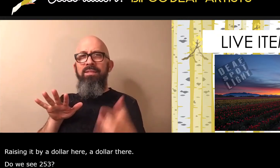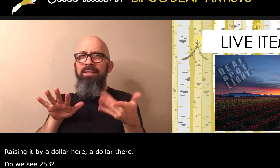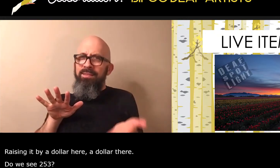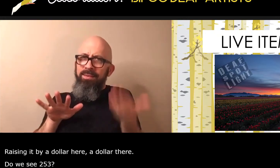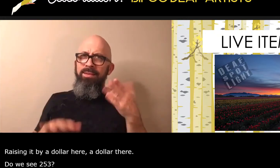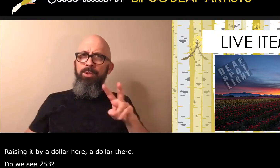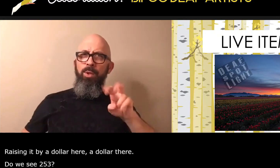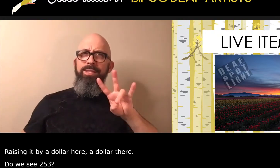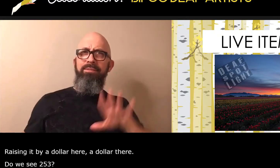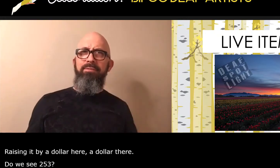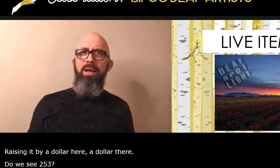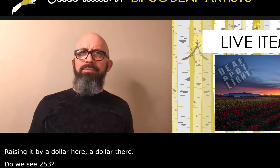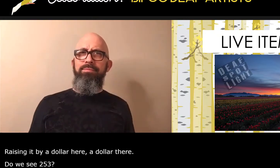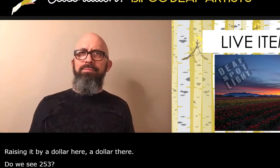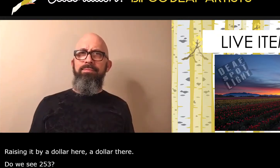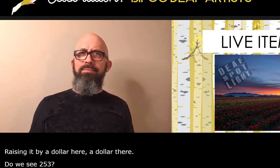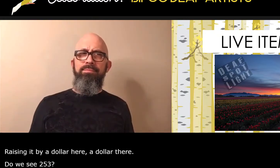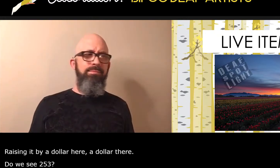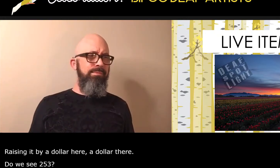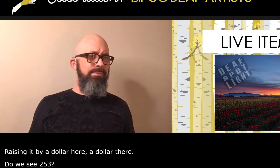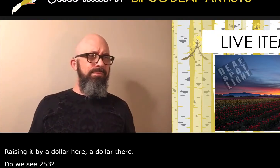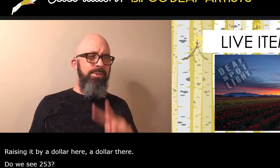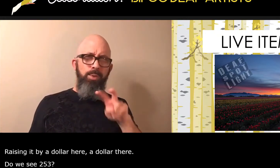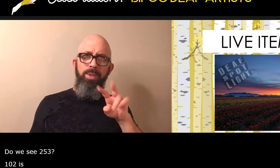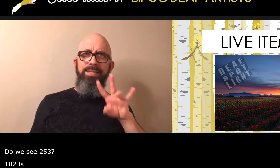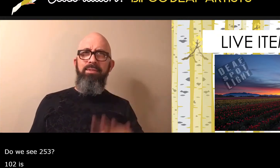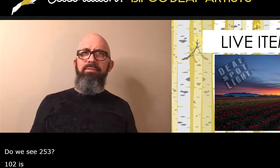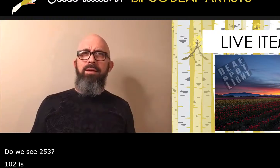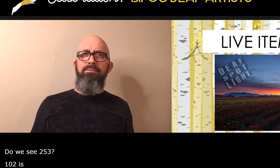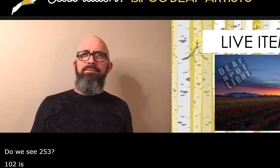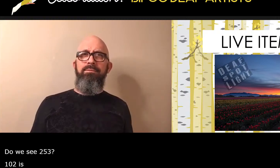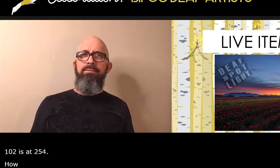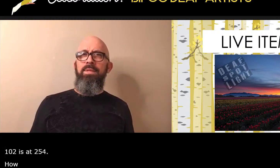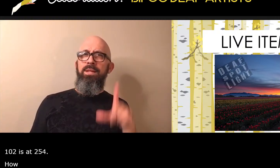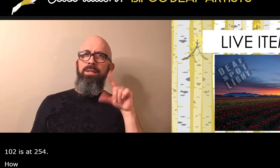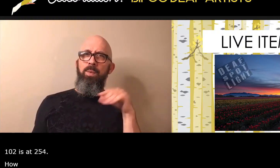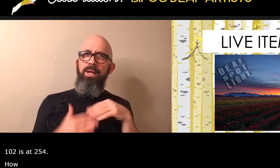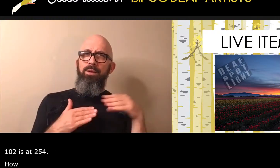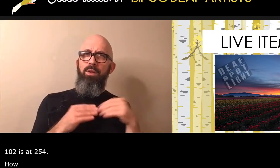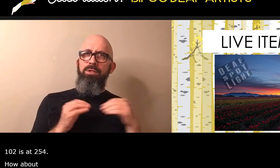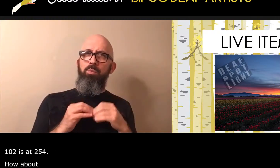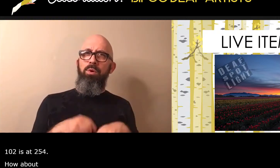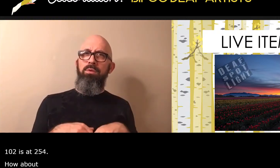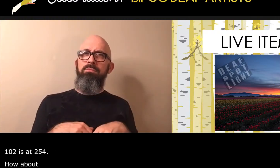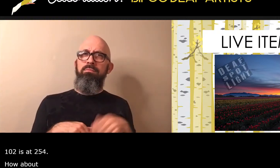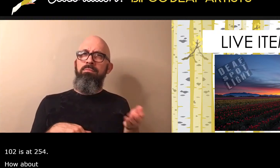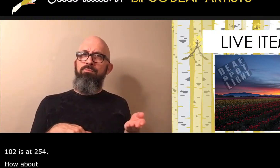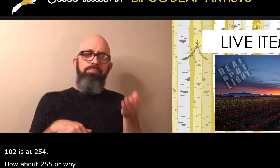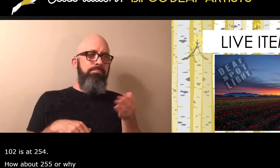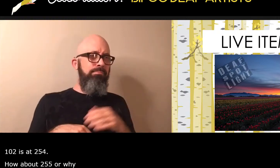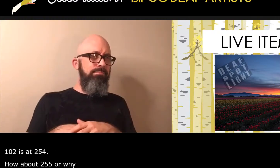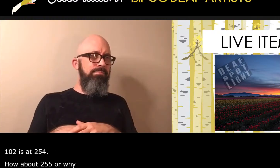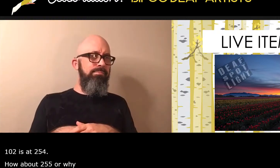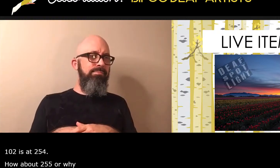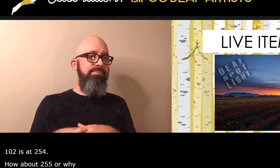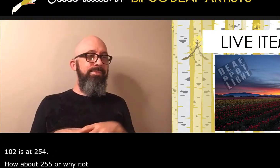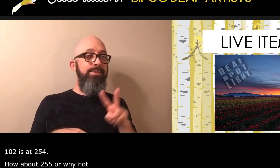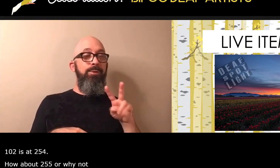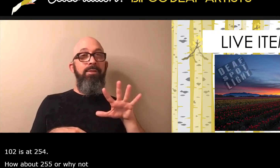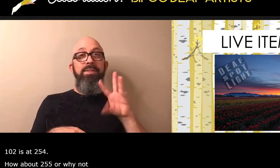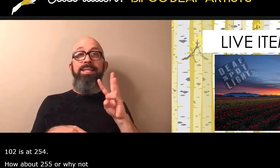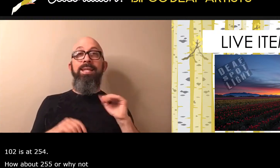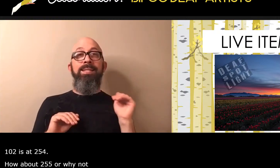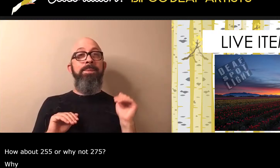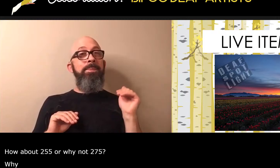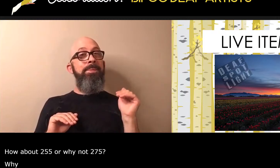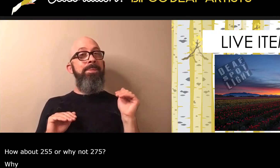$102 is at 254. How about 255? Well, why not 275? Why not 275? $20 more.